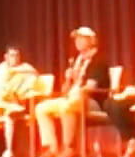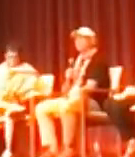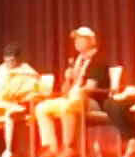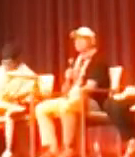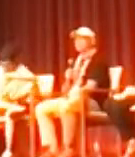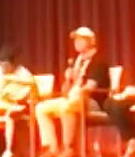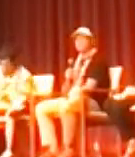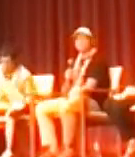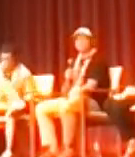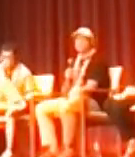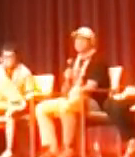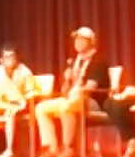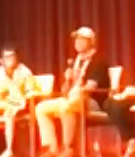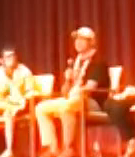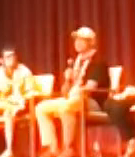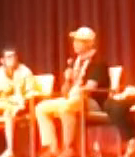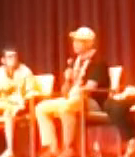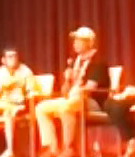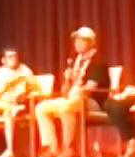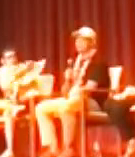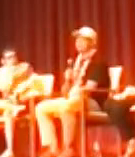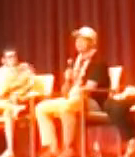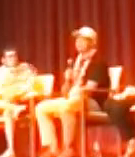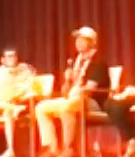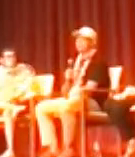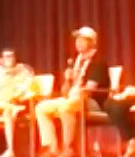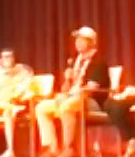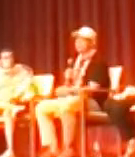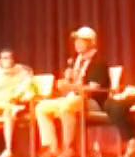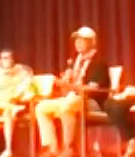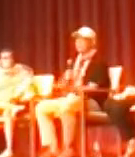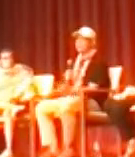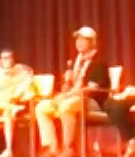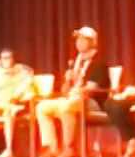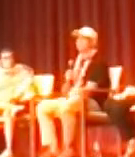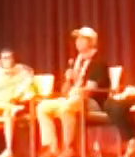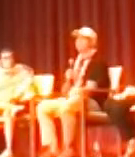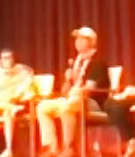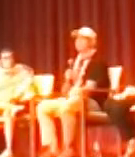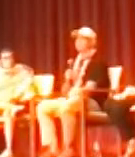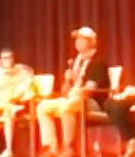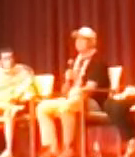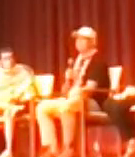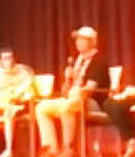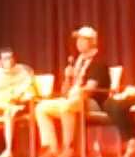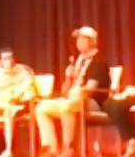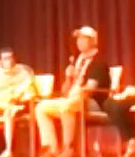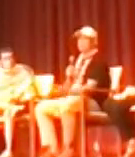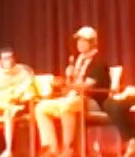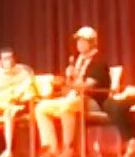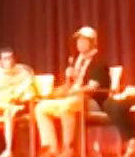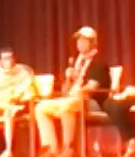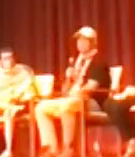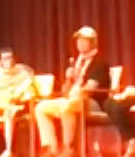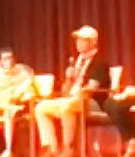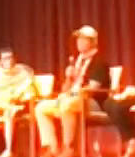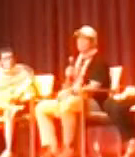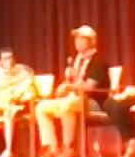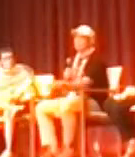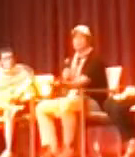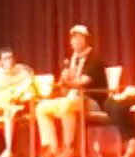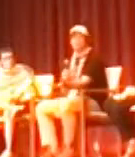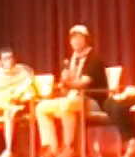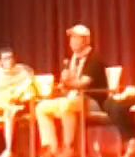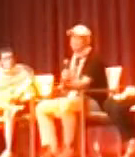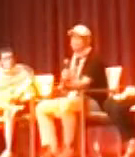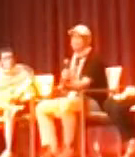held those venues were really reluctant to let us hire. They go, no, we got the deposit, I can pay